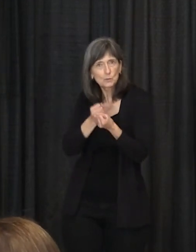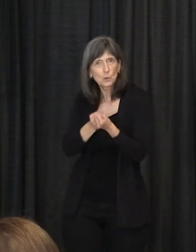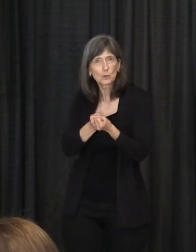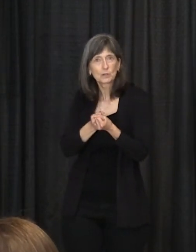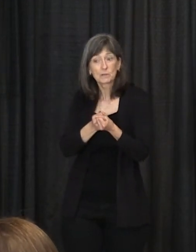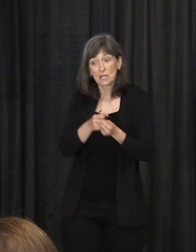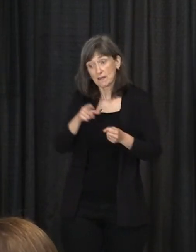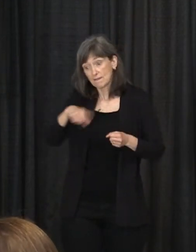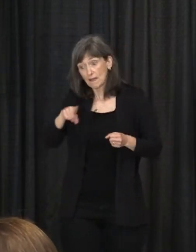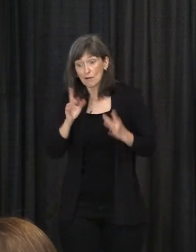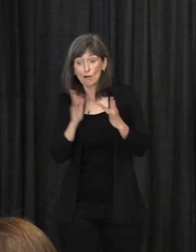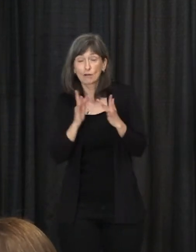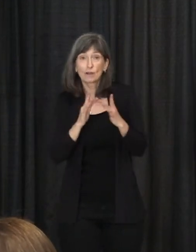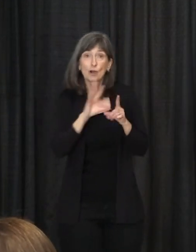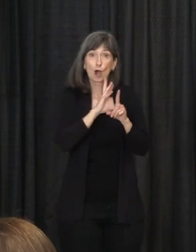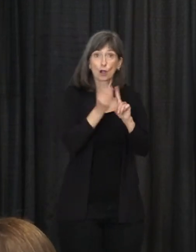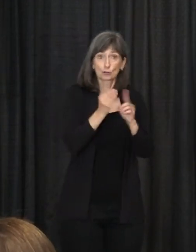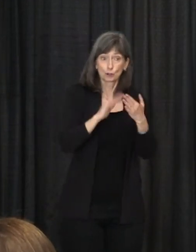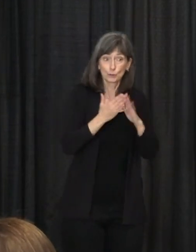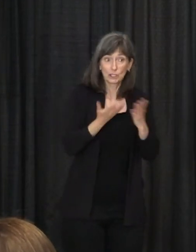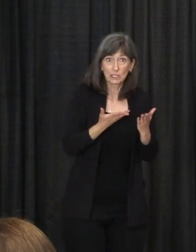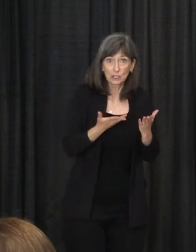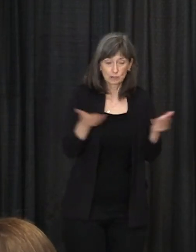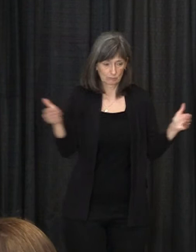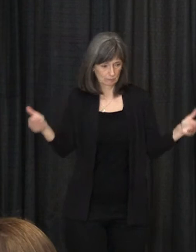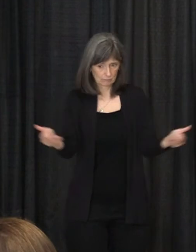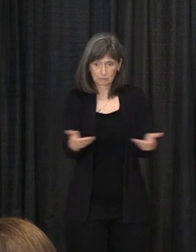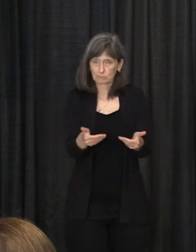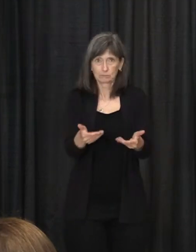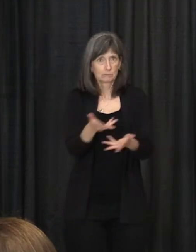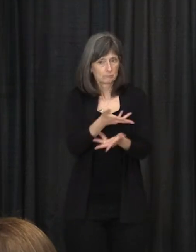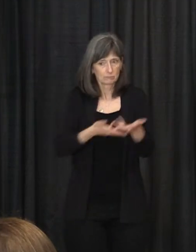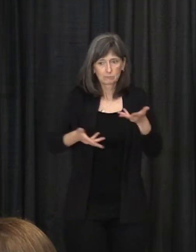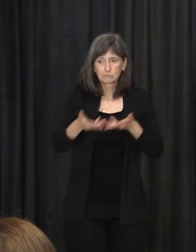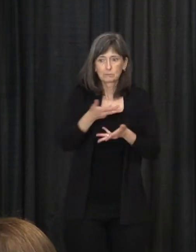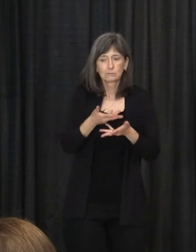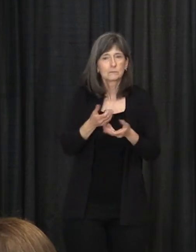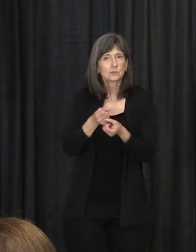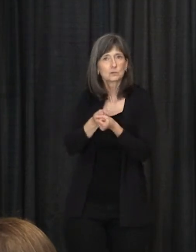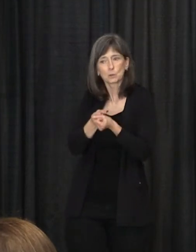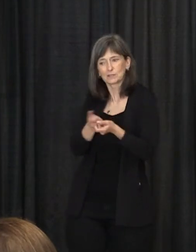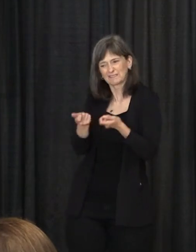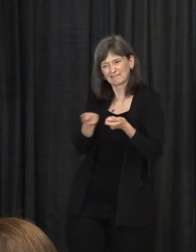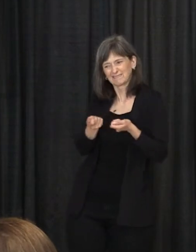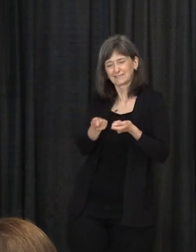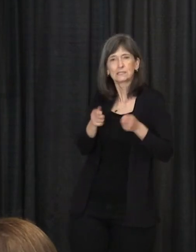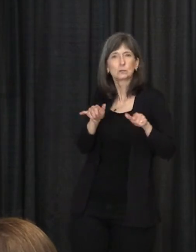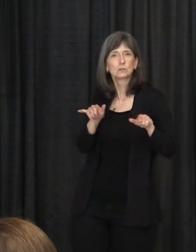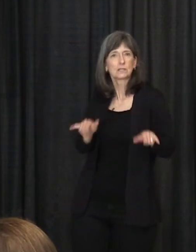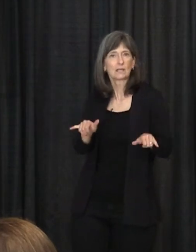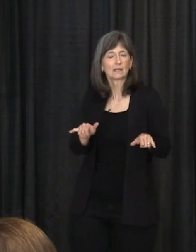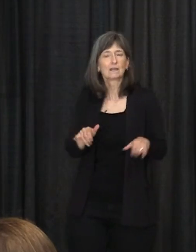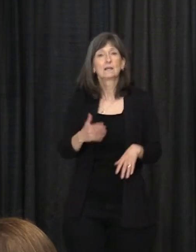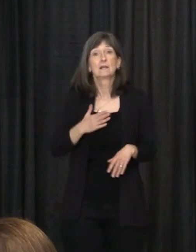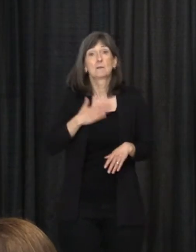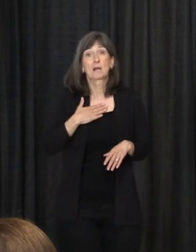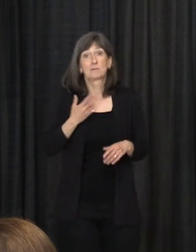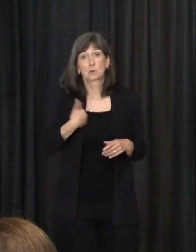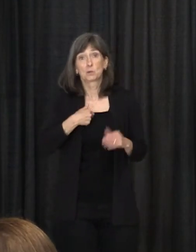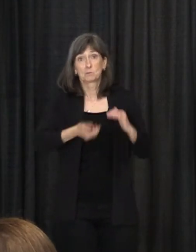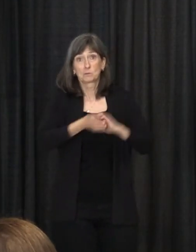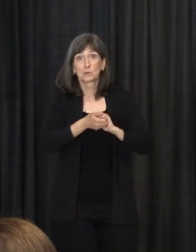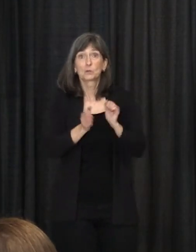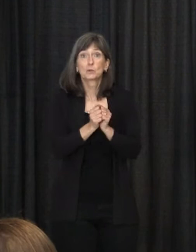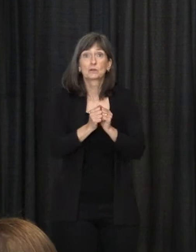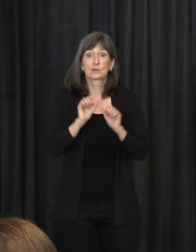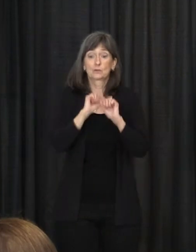cultural communities to make sure that happens. I'm so delighted with the partnership that my department and our government shares with the Association for New